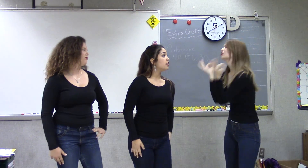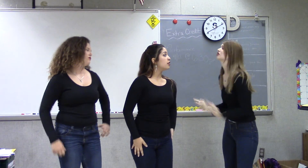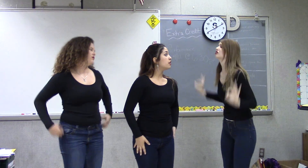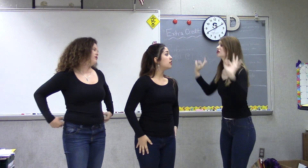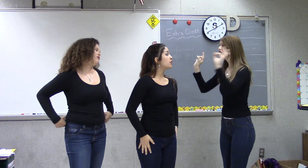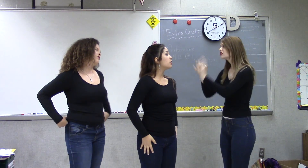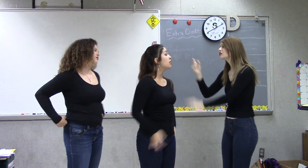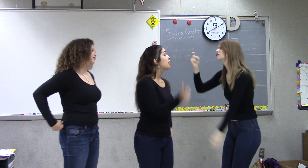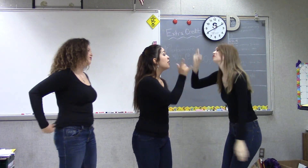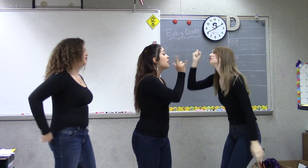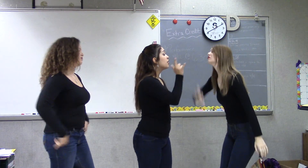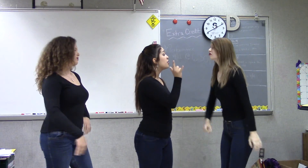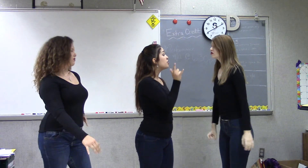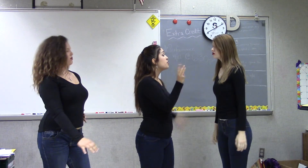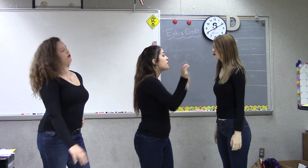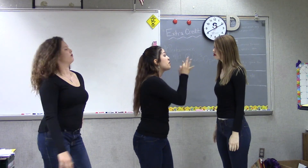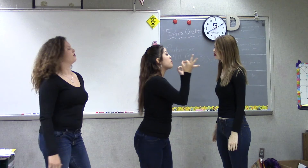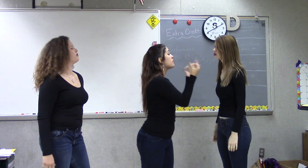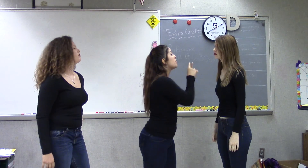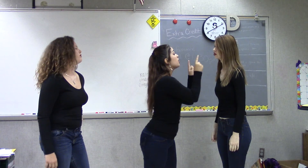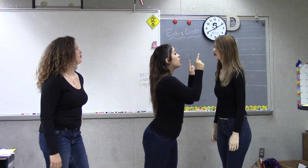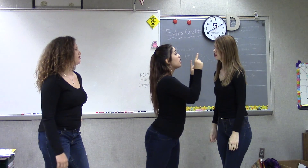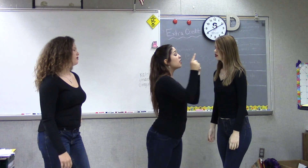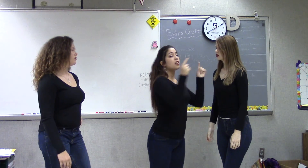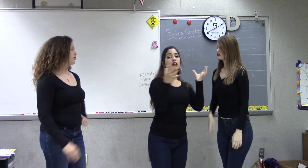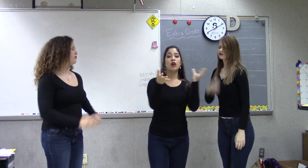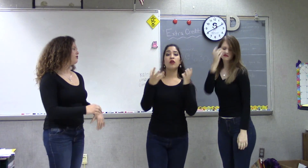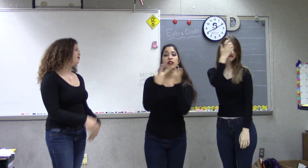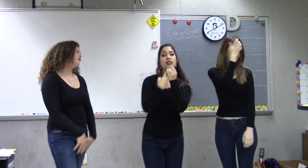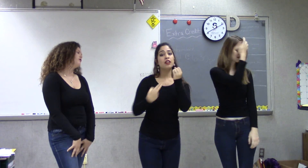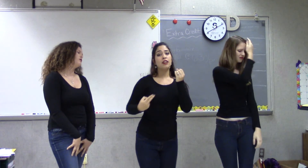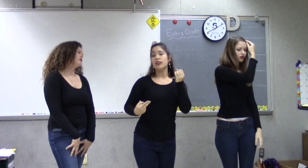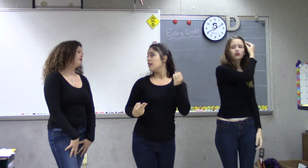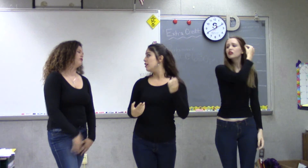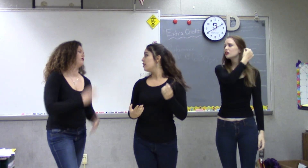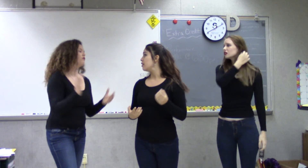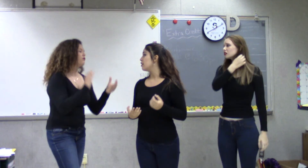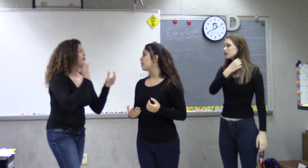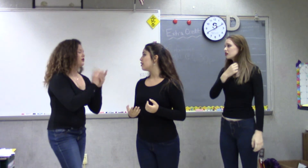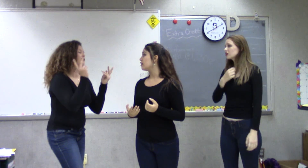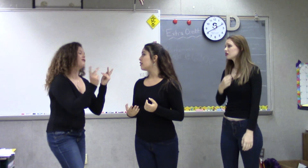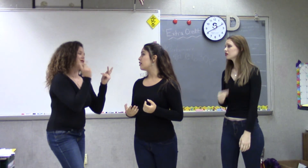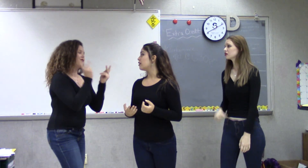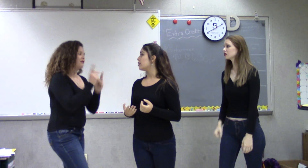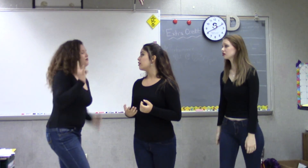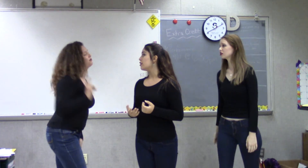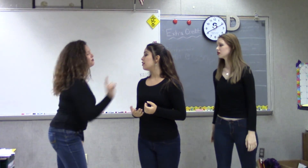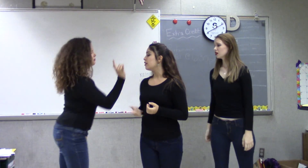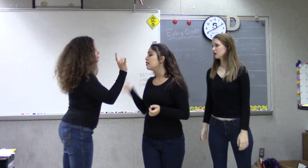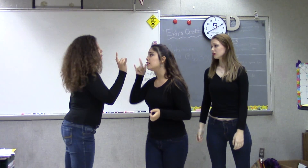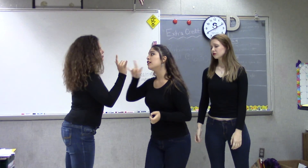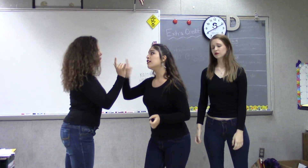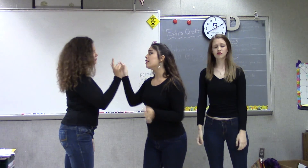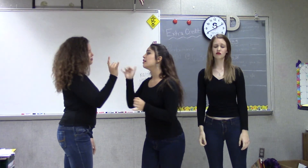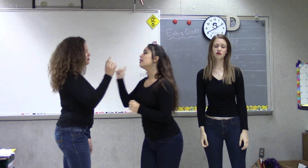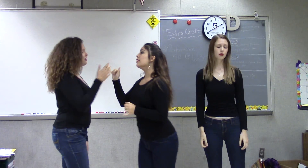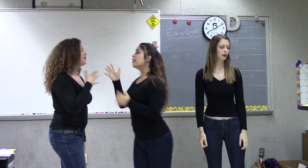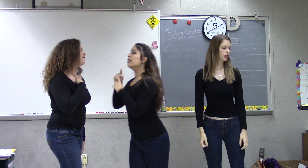It's sad, but true. If you want to cross a bridge by me, you've got to pay the toll. Take a cup and take a breath with your head